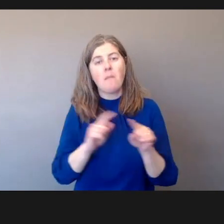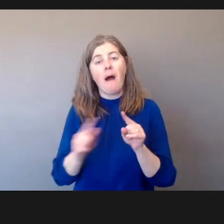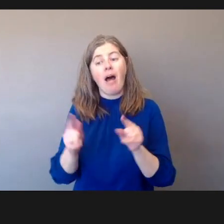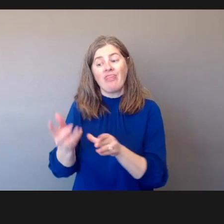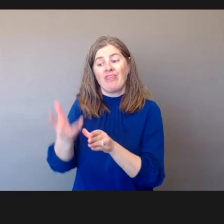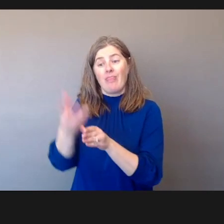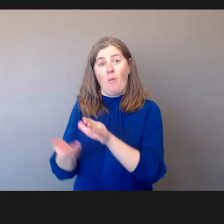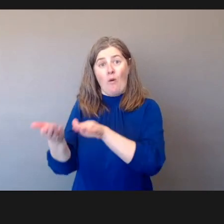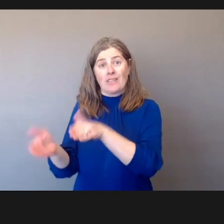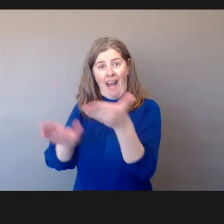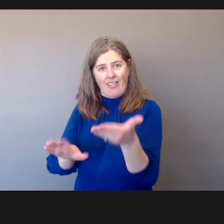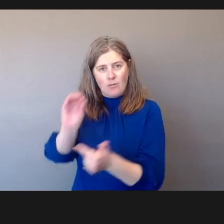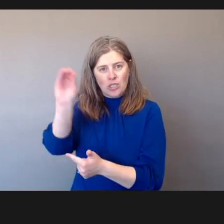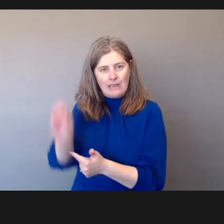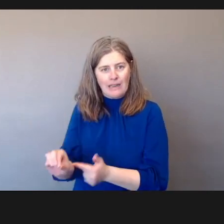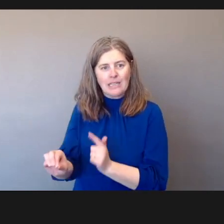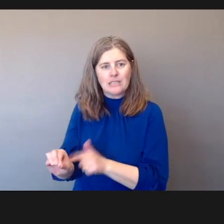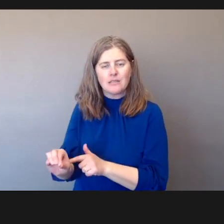is such,